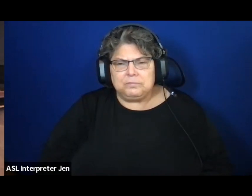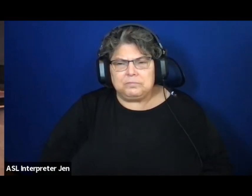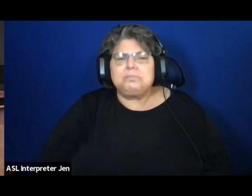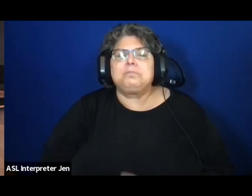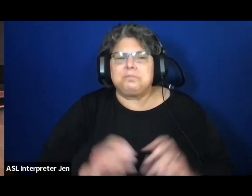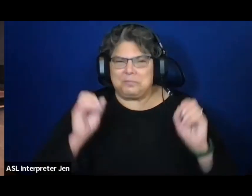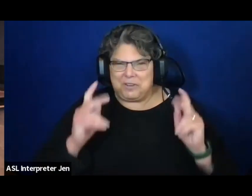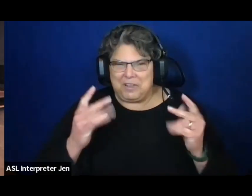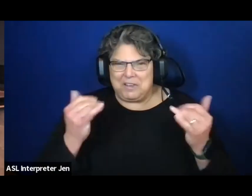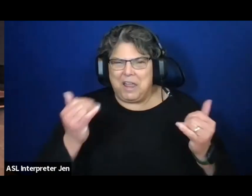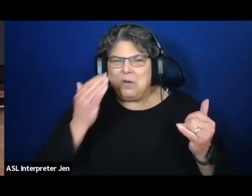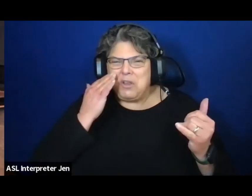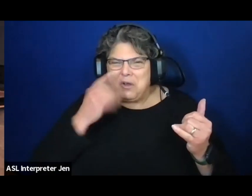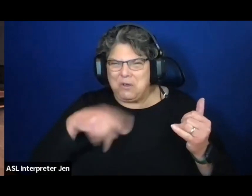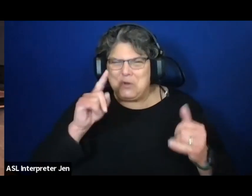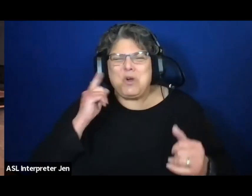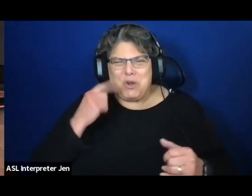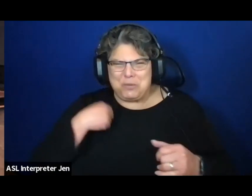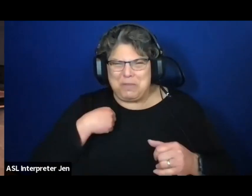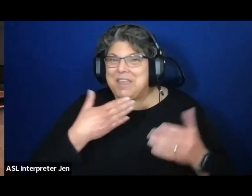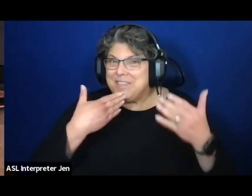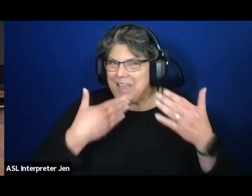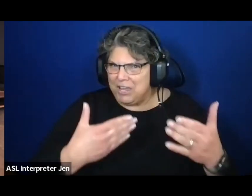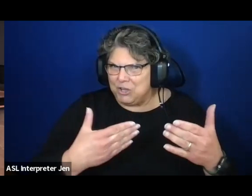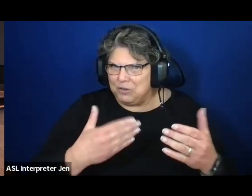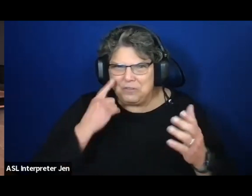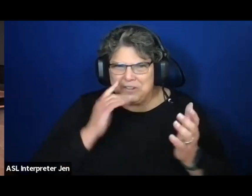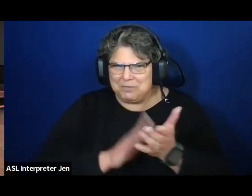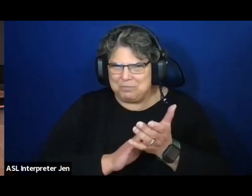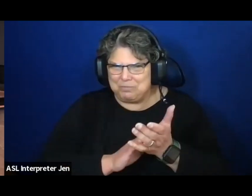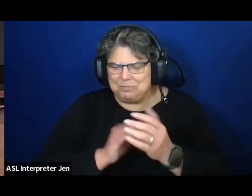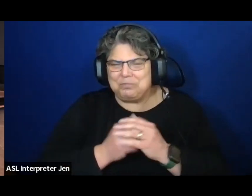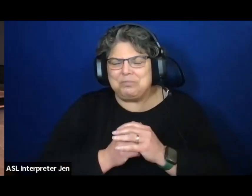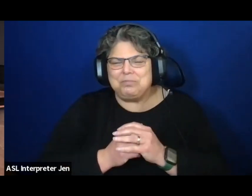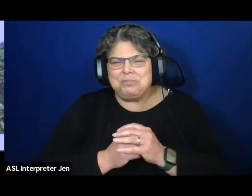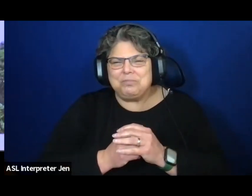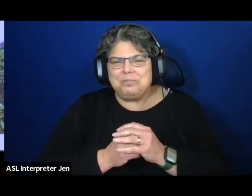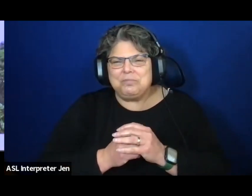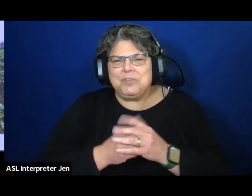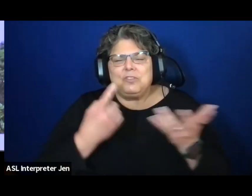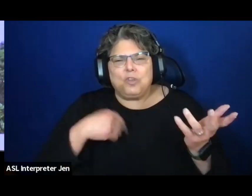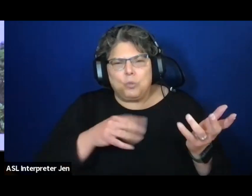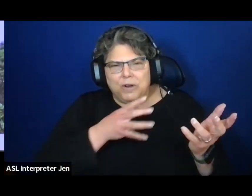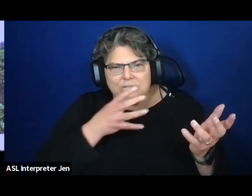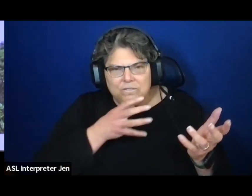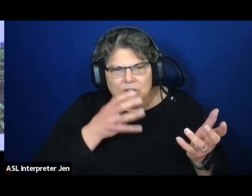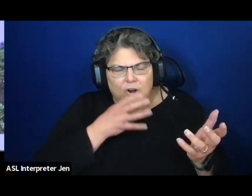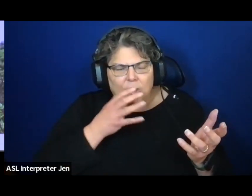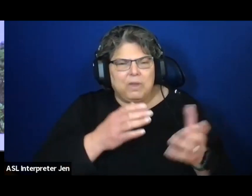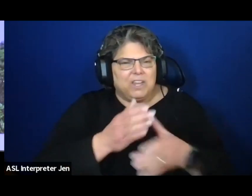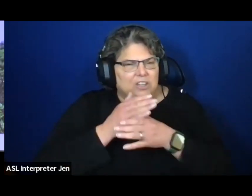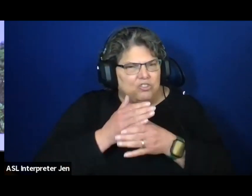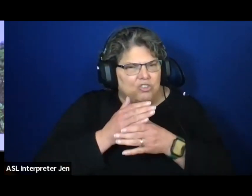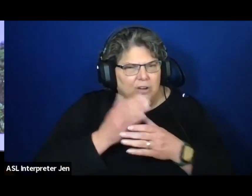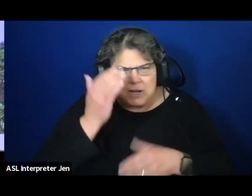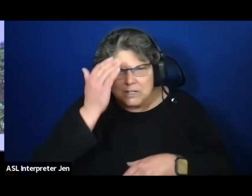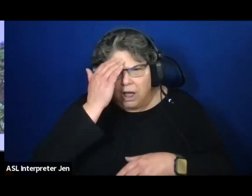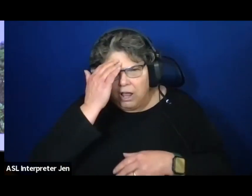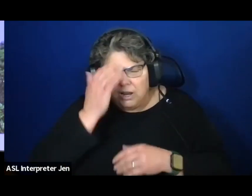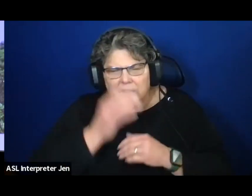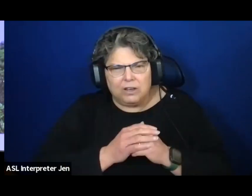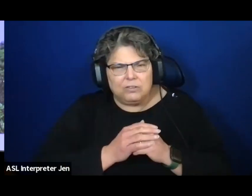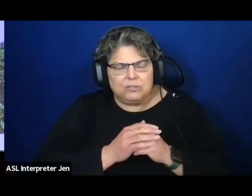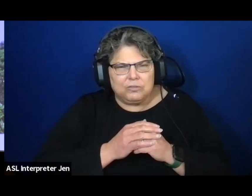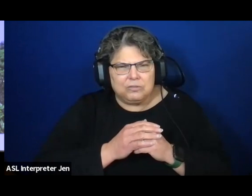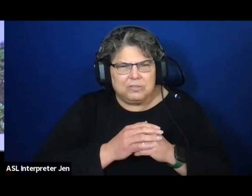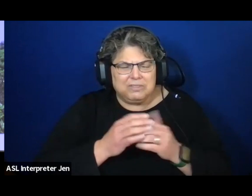Okay, now I know you heard me. Thank you. So what we're doing here is we're farming along farmers and sharing knowledge with them, uplifting